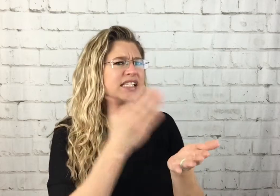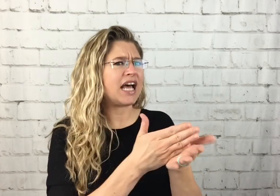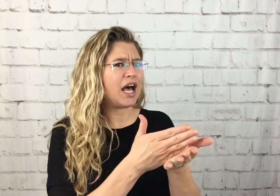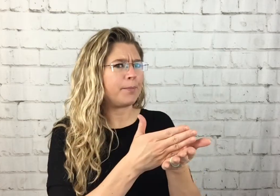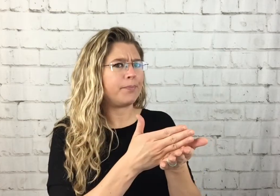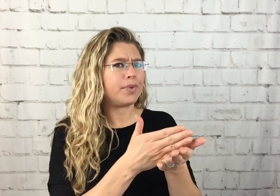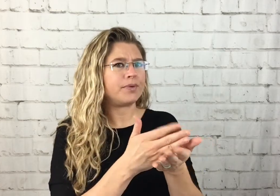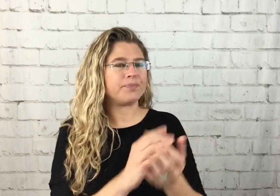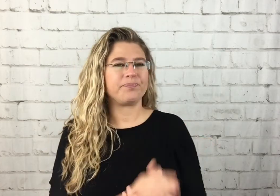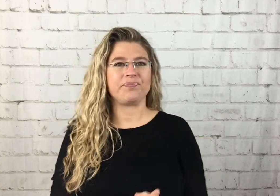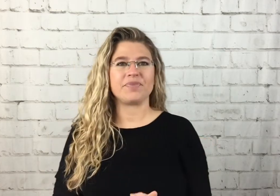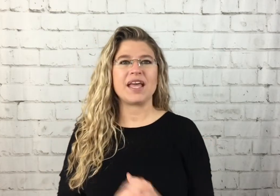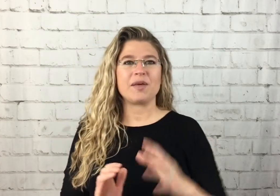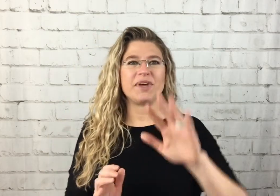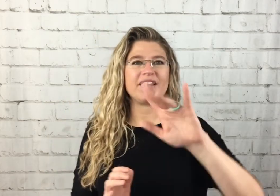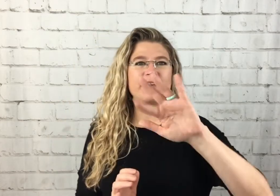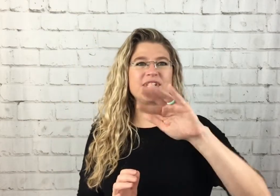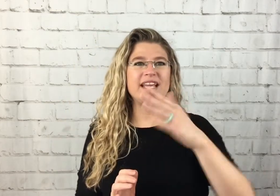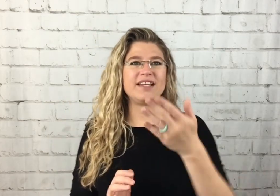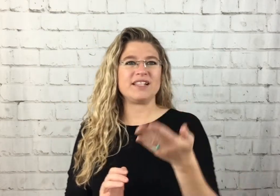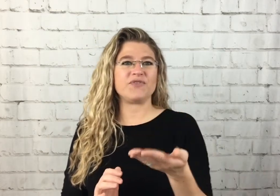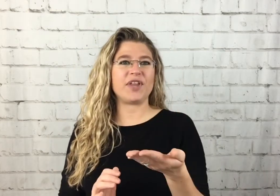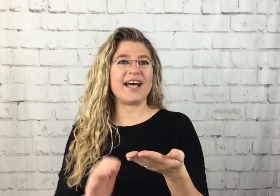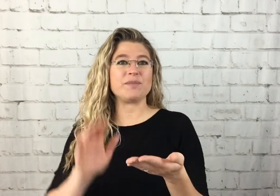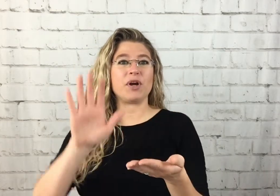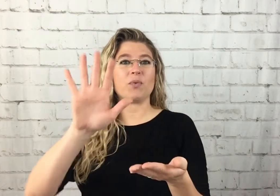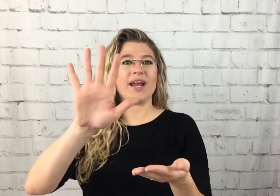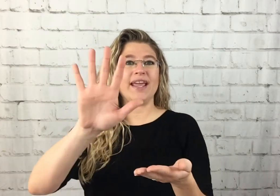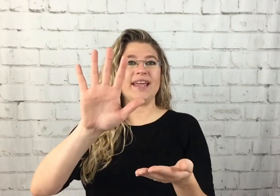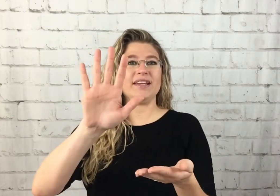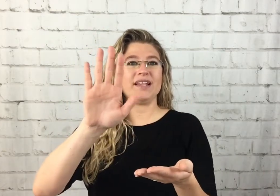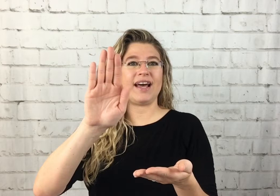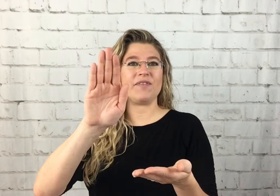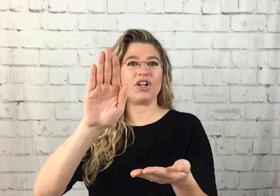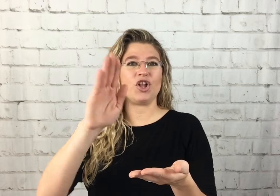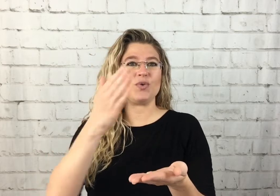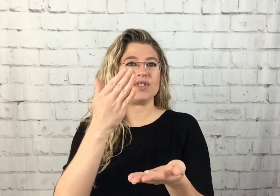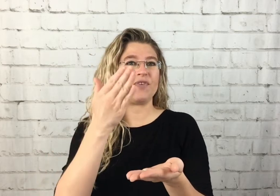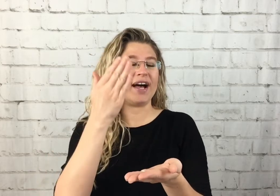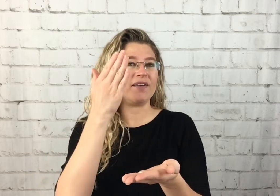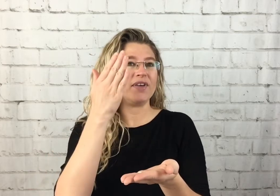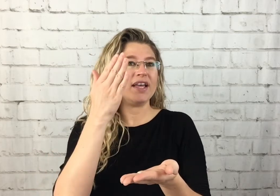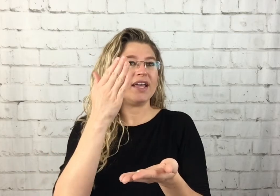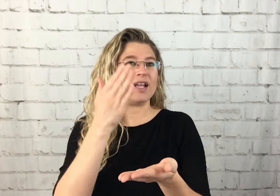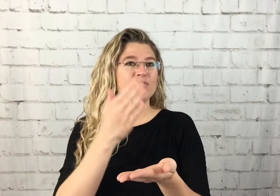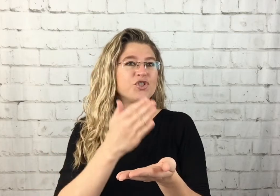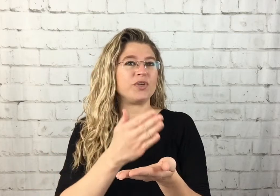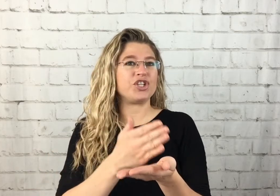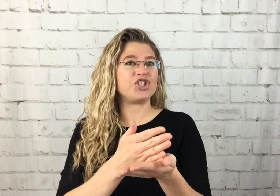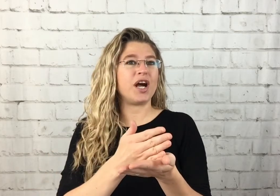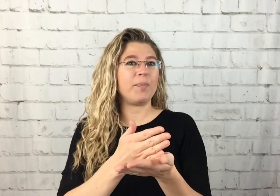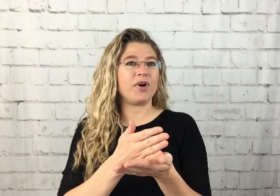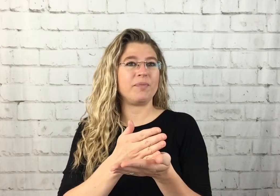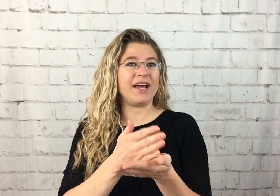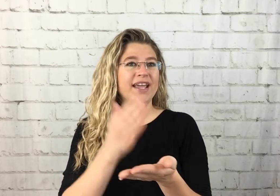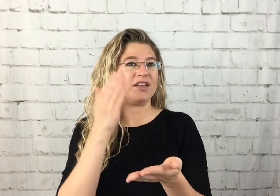Stop. My left hand is flat, my right hand, I have a closed 5, and I'm just going to chop on my hand like